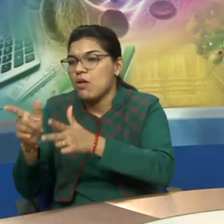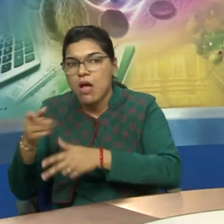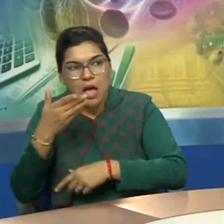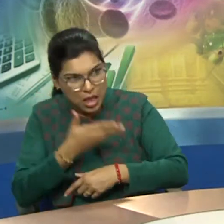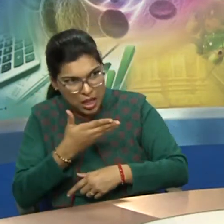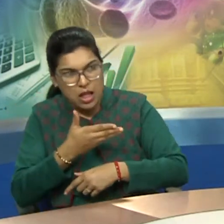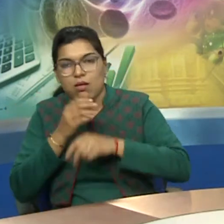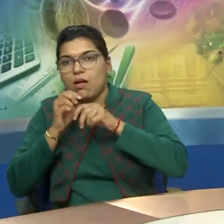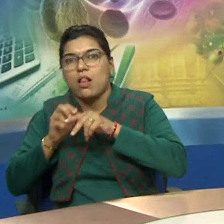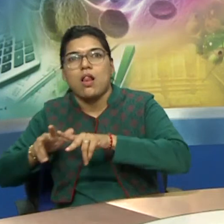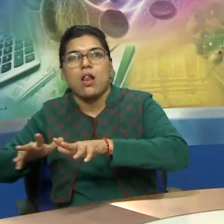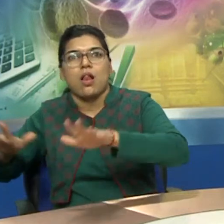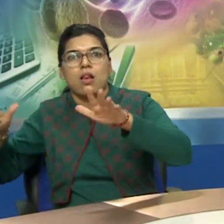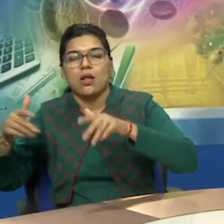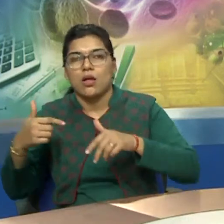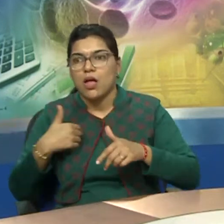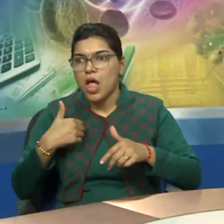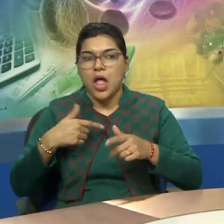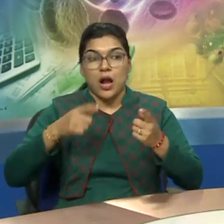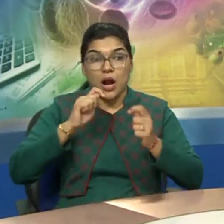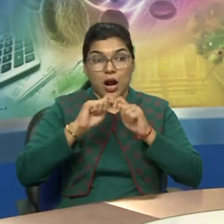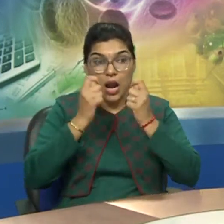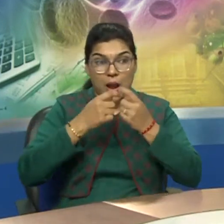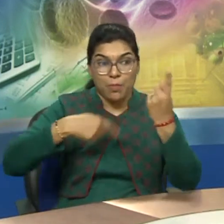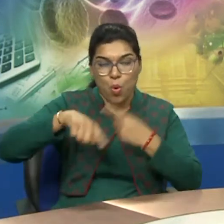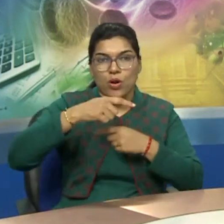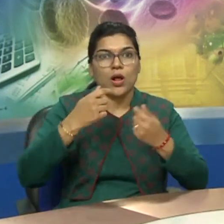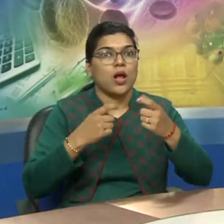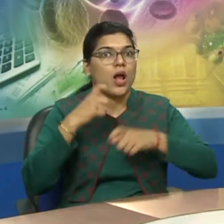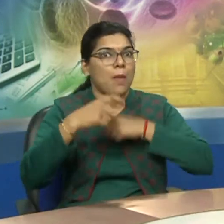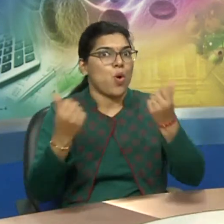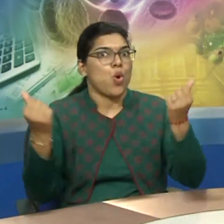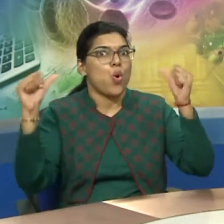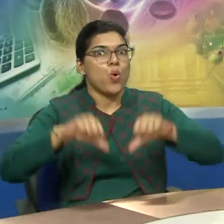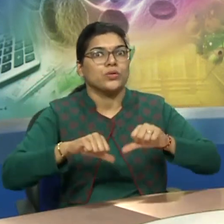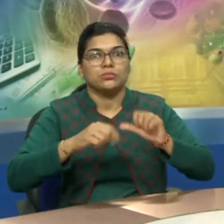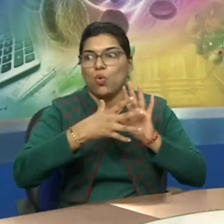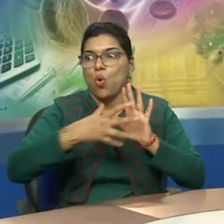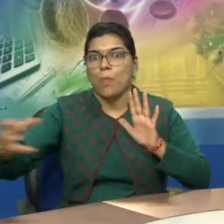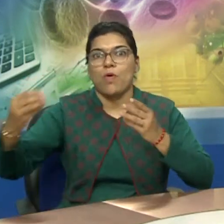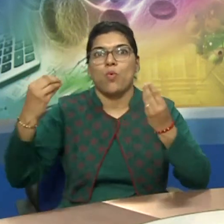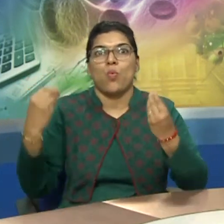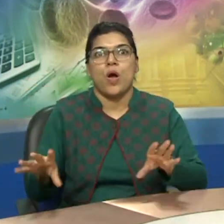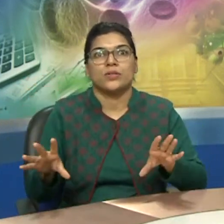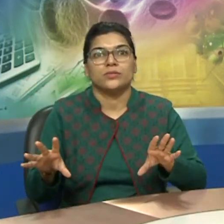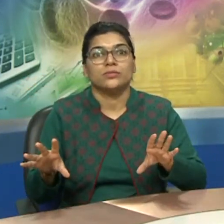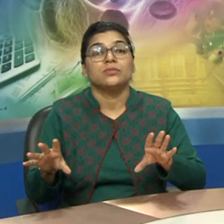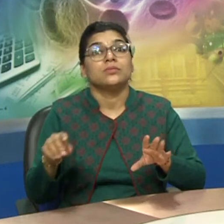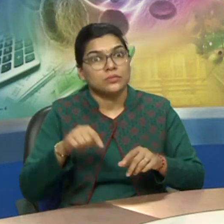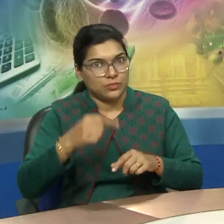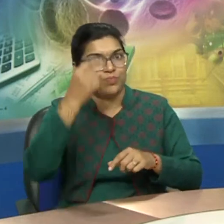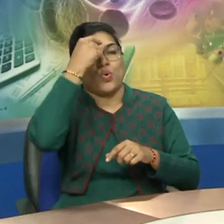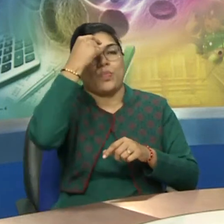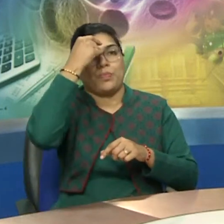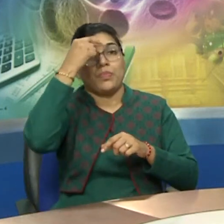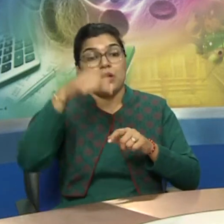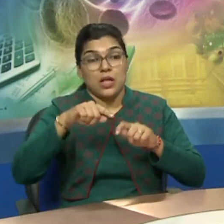We should not tell that to the other people, because if we leak